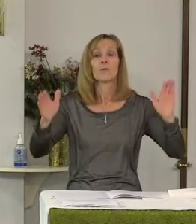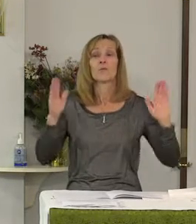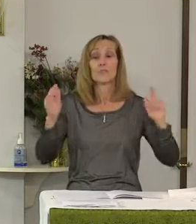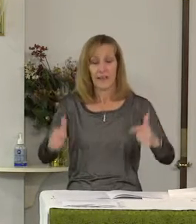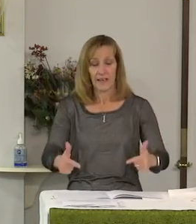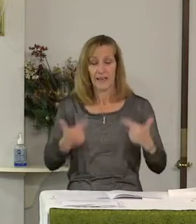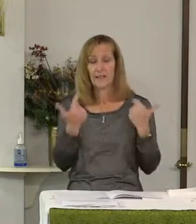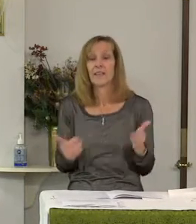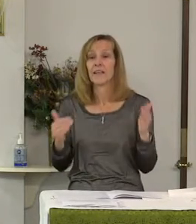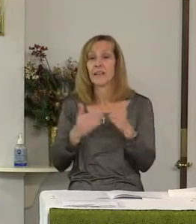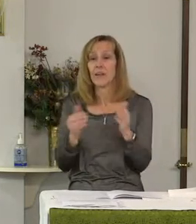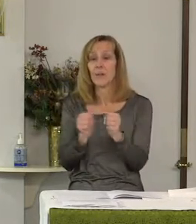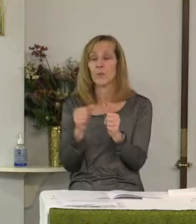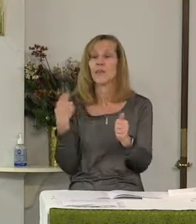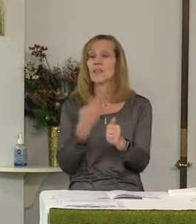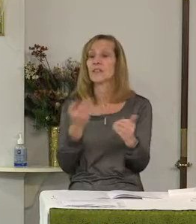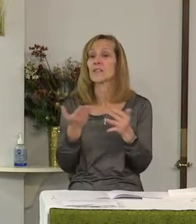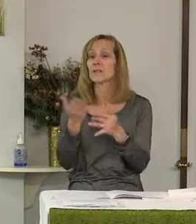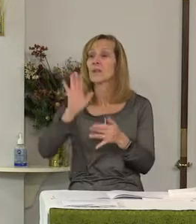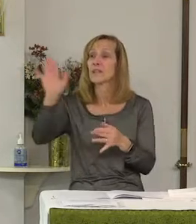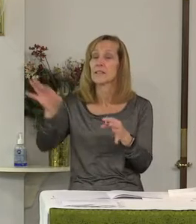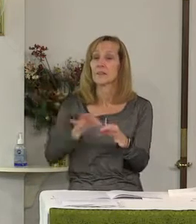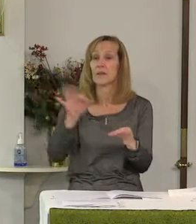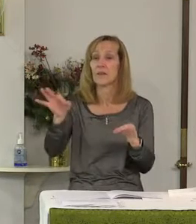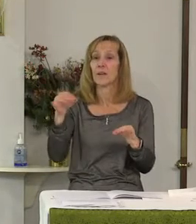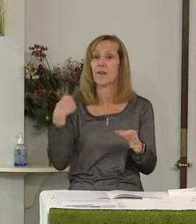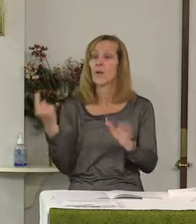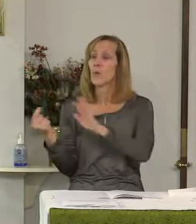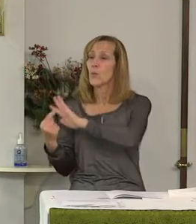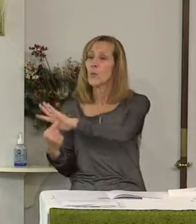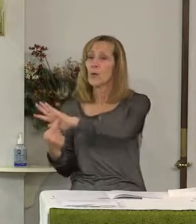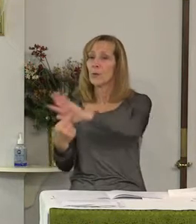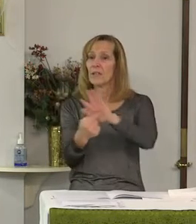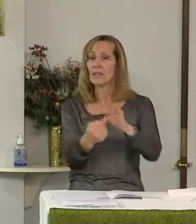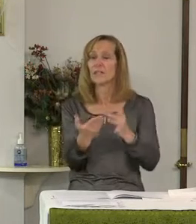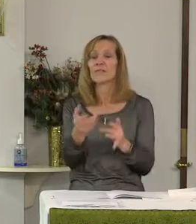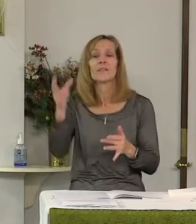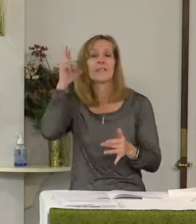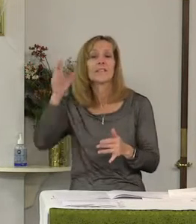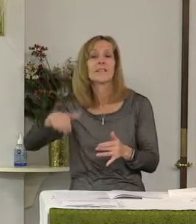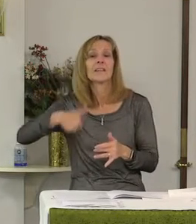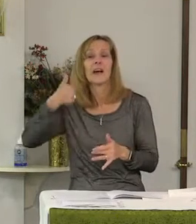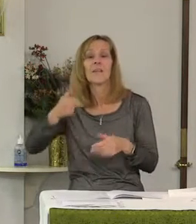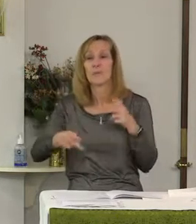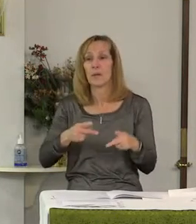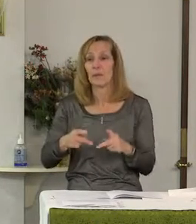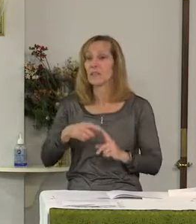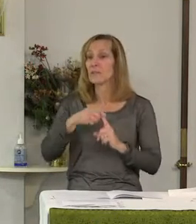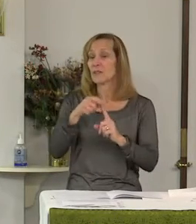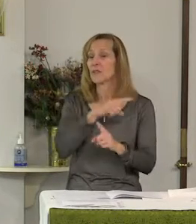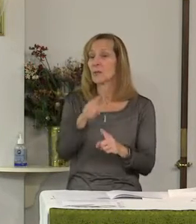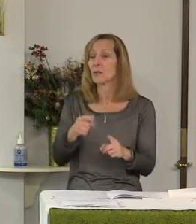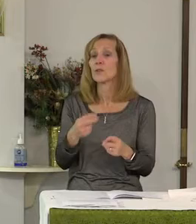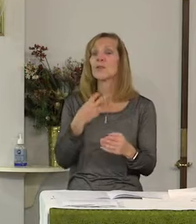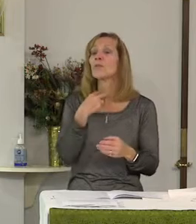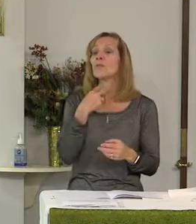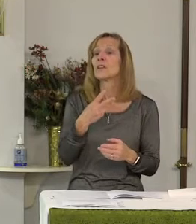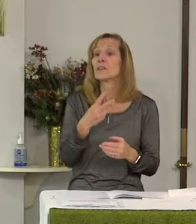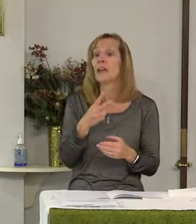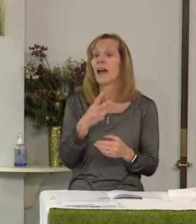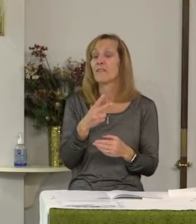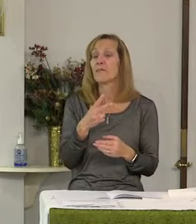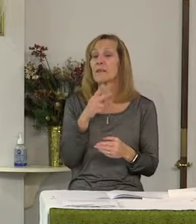Spirit. And we witness through listening to the other, especially those whose voices have